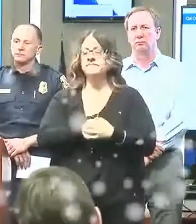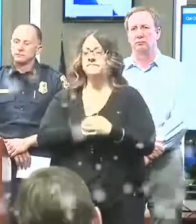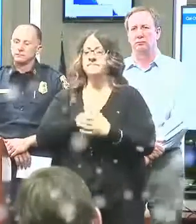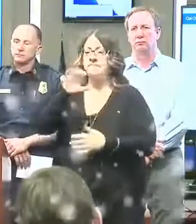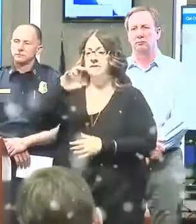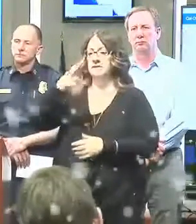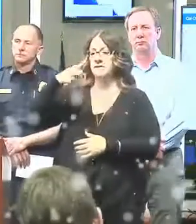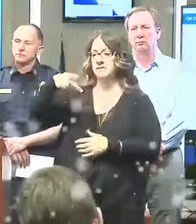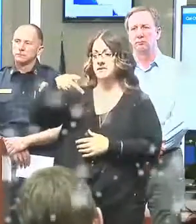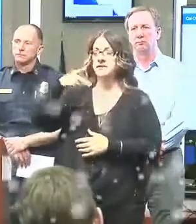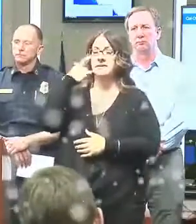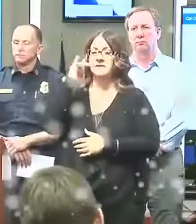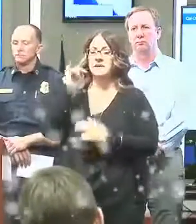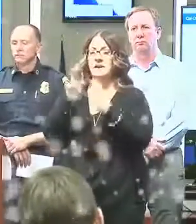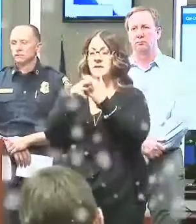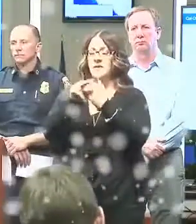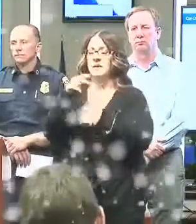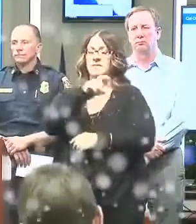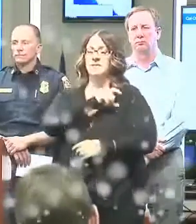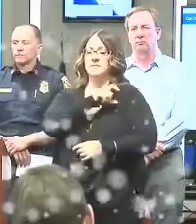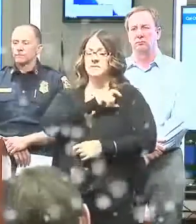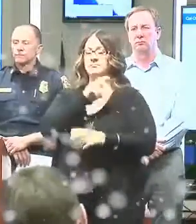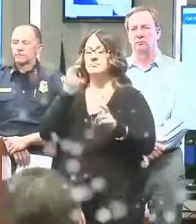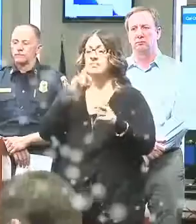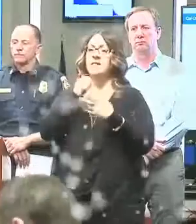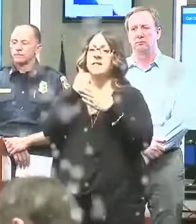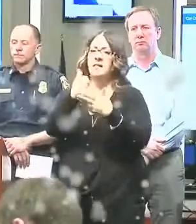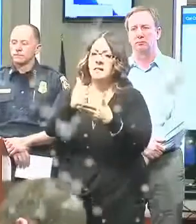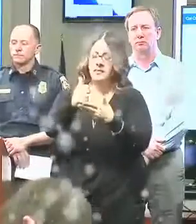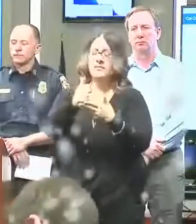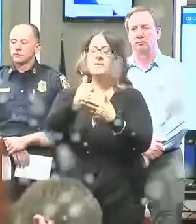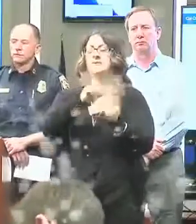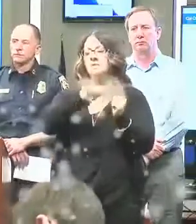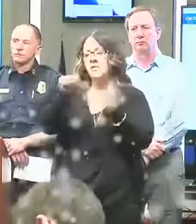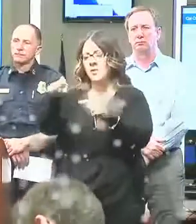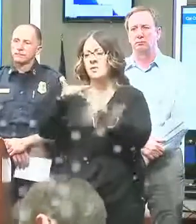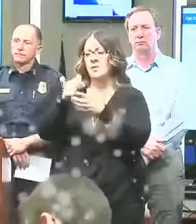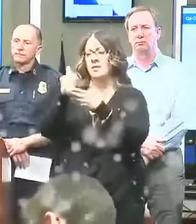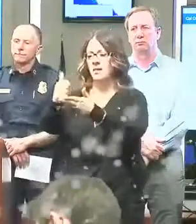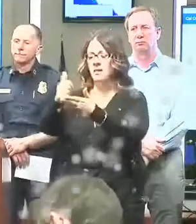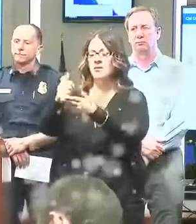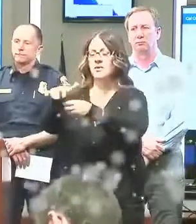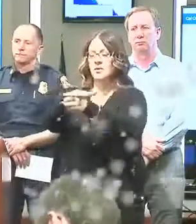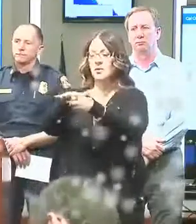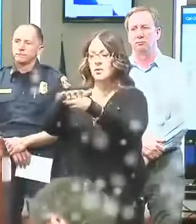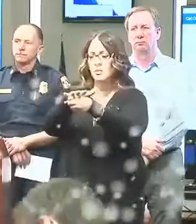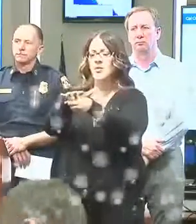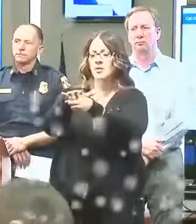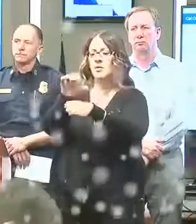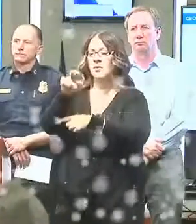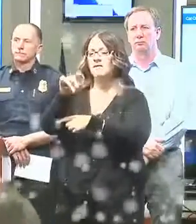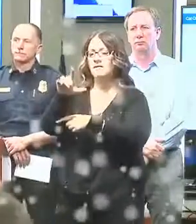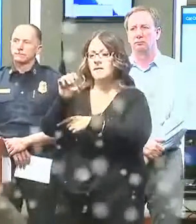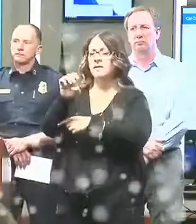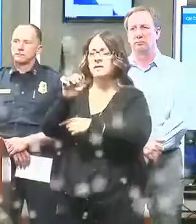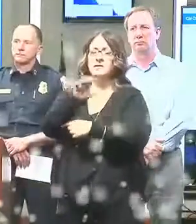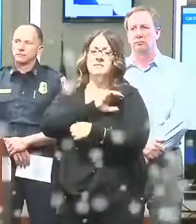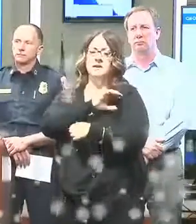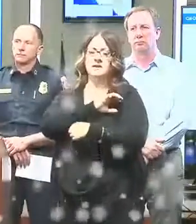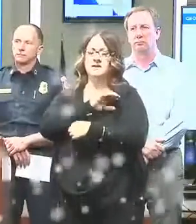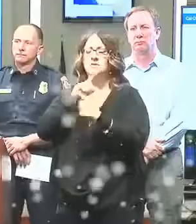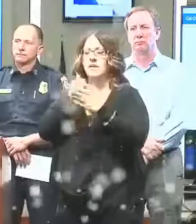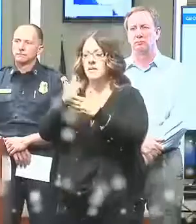much engaged with traffic management and support of local authority. The California Department of Forestry and